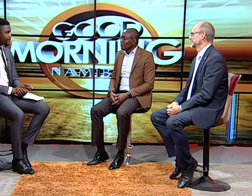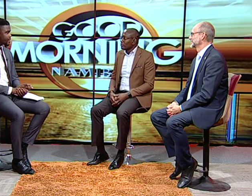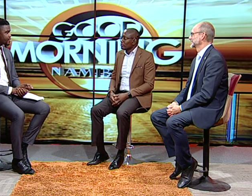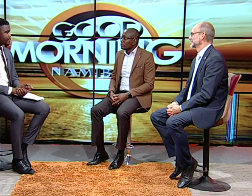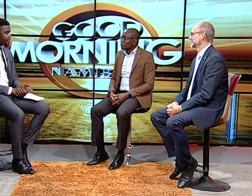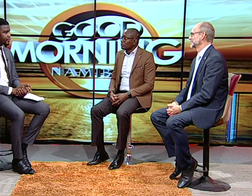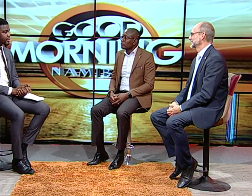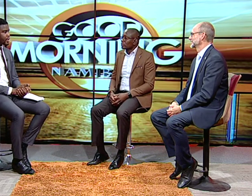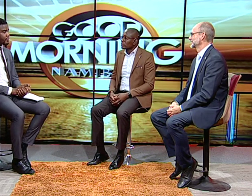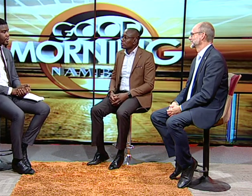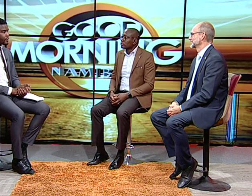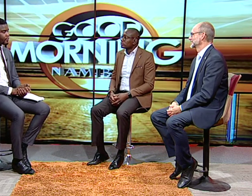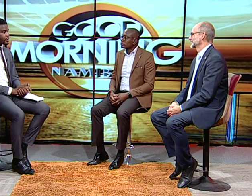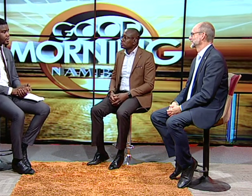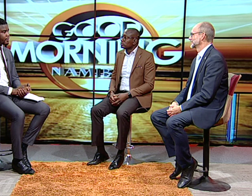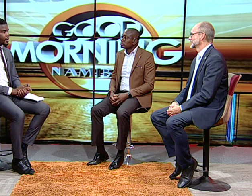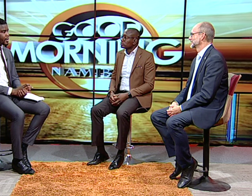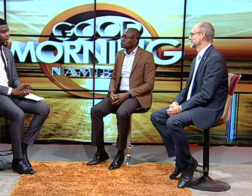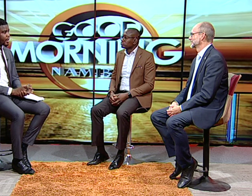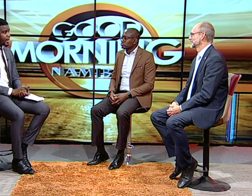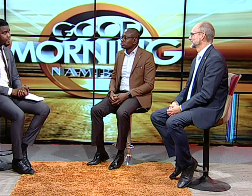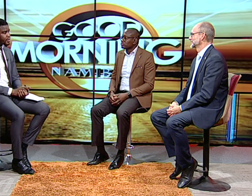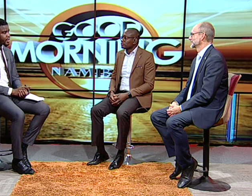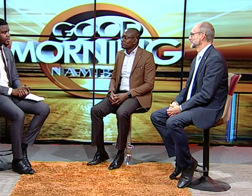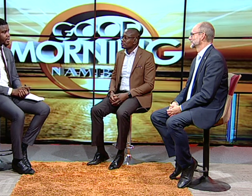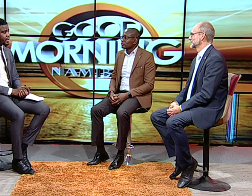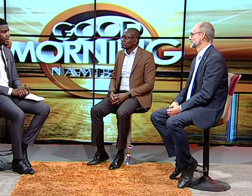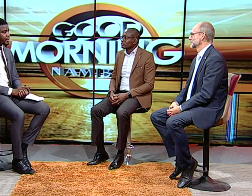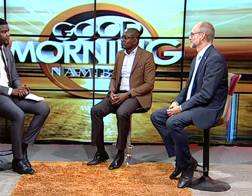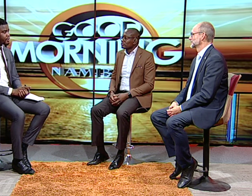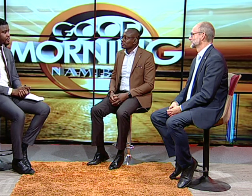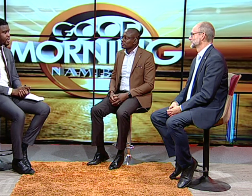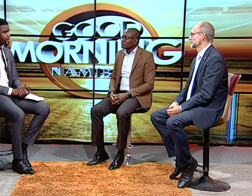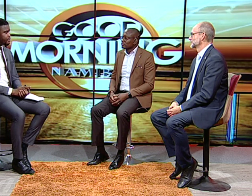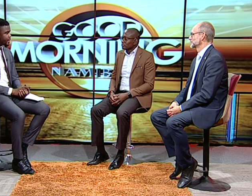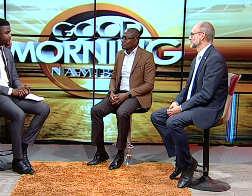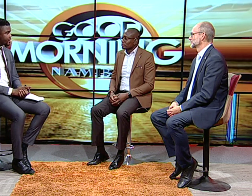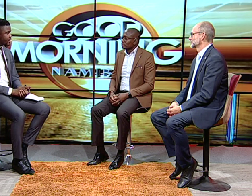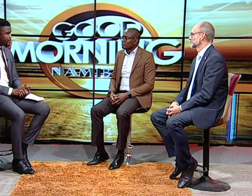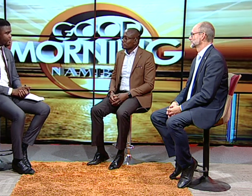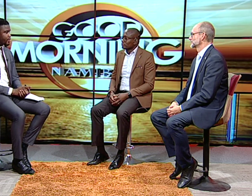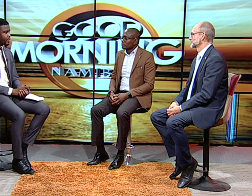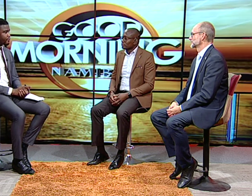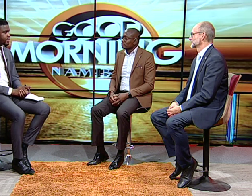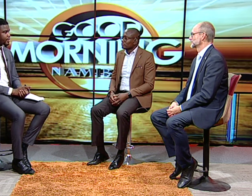best with the future, and may you, of course, have success in, of course, addressing the plights of our deaf community.